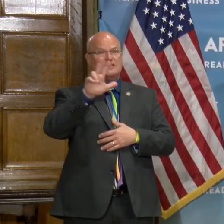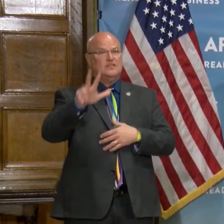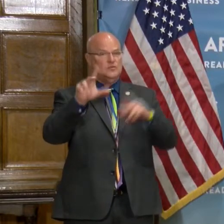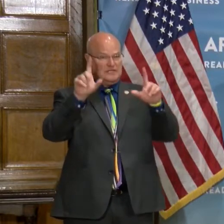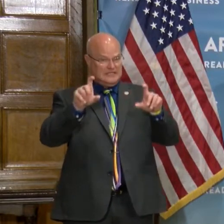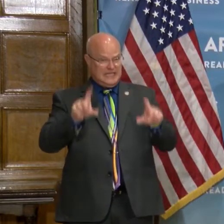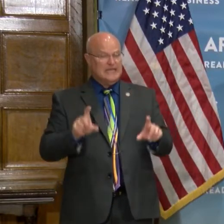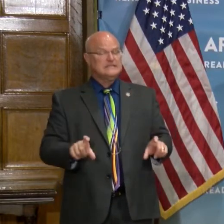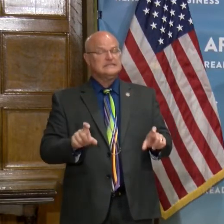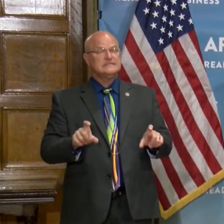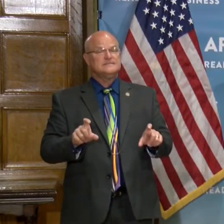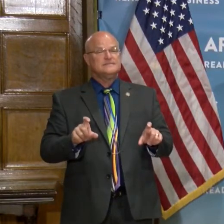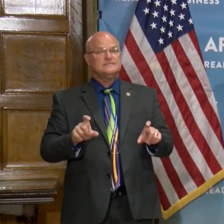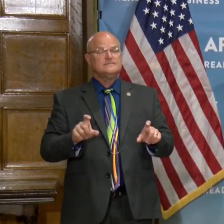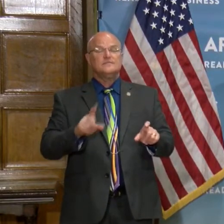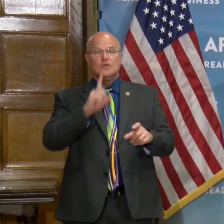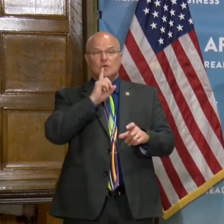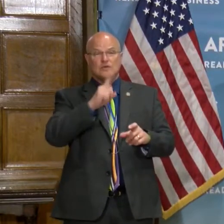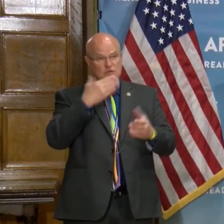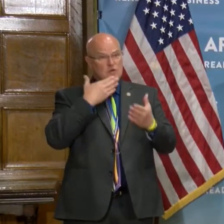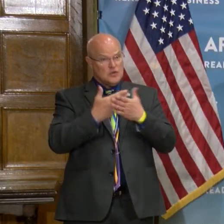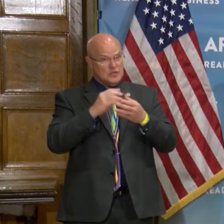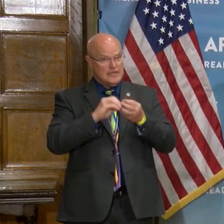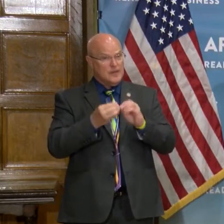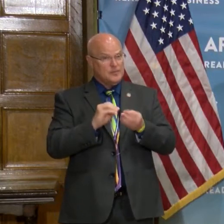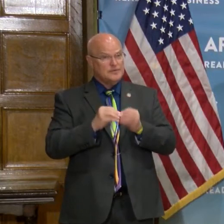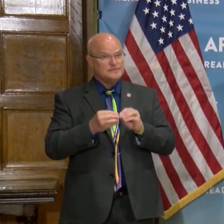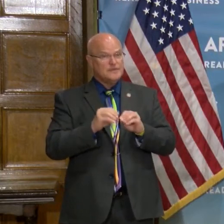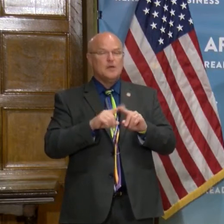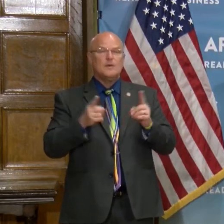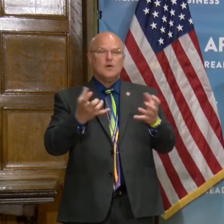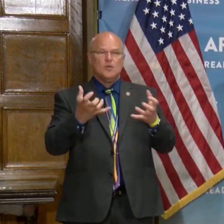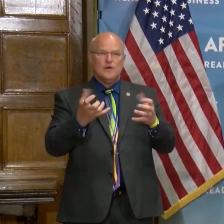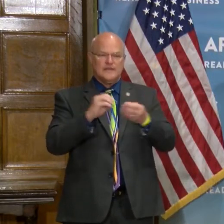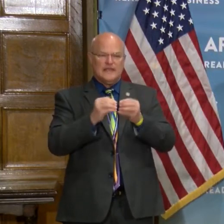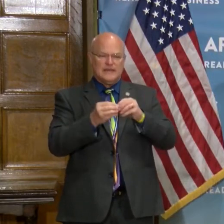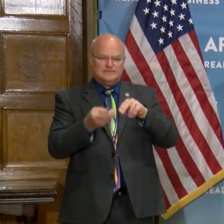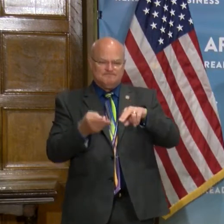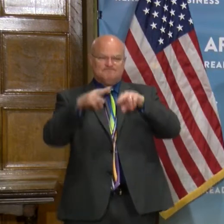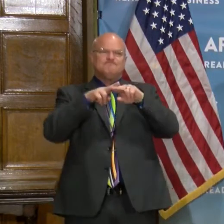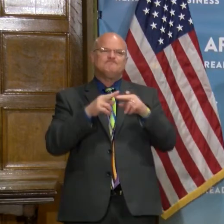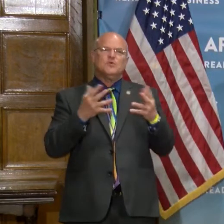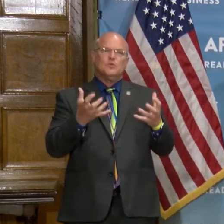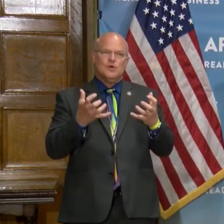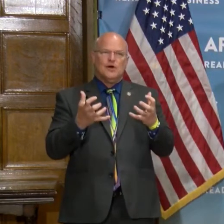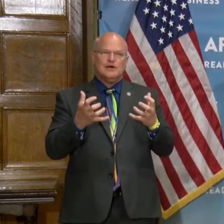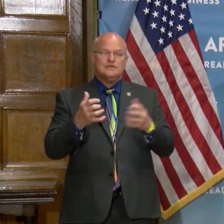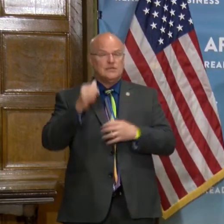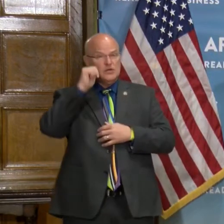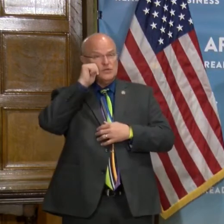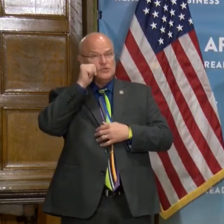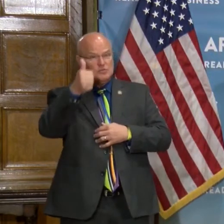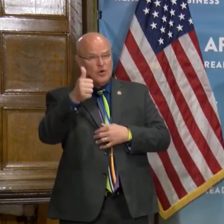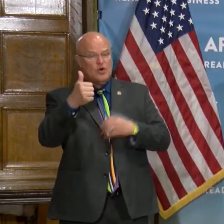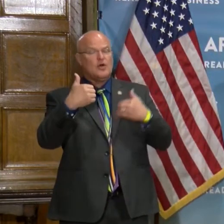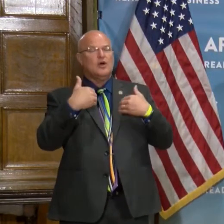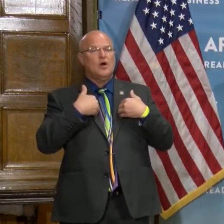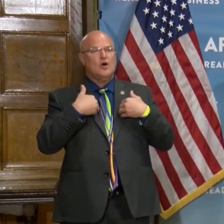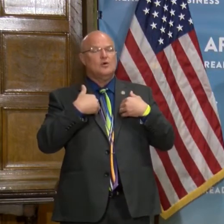1,753 tests, which is a good number. But we want that number to increase, and so tomorrow we hope to